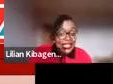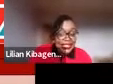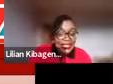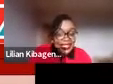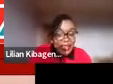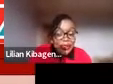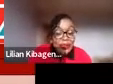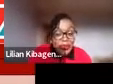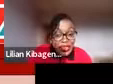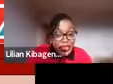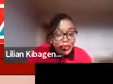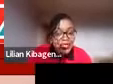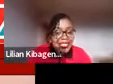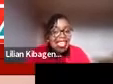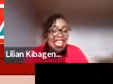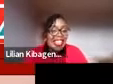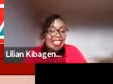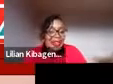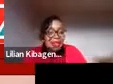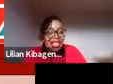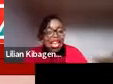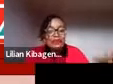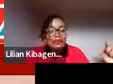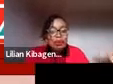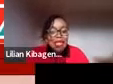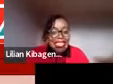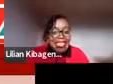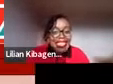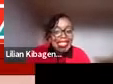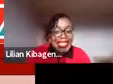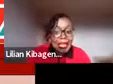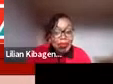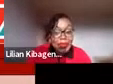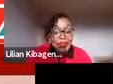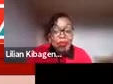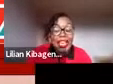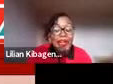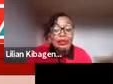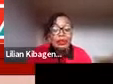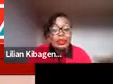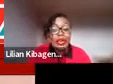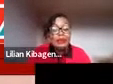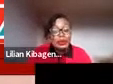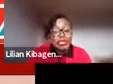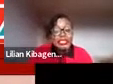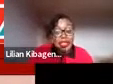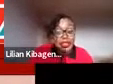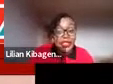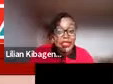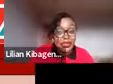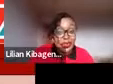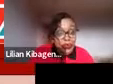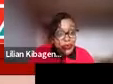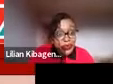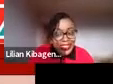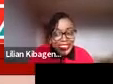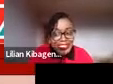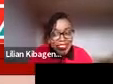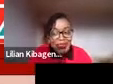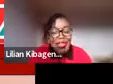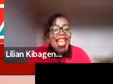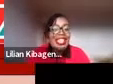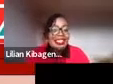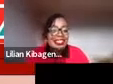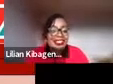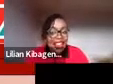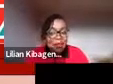secondary KSL videos. And then we have Muhindi Thambi from Kambui Secondary School for the